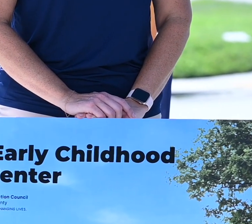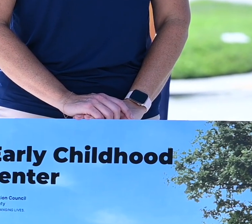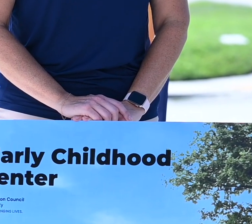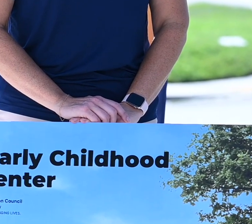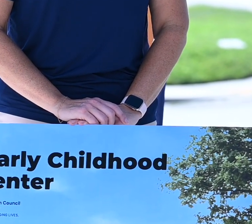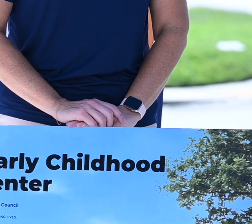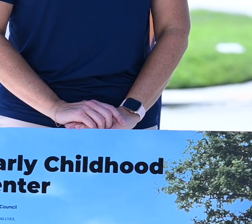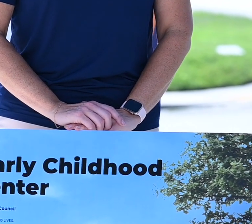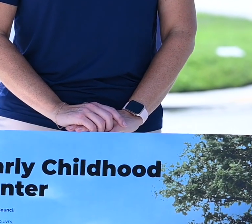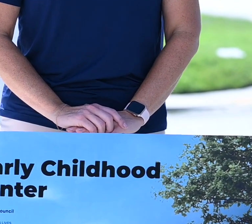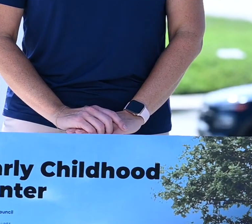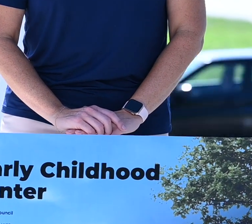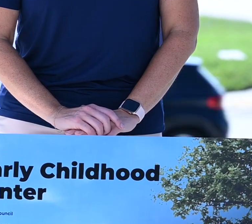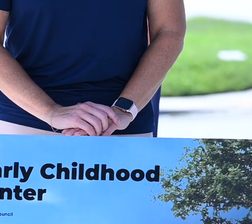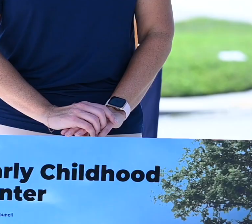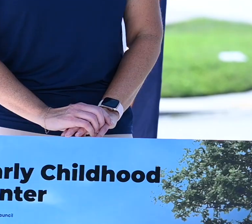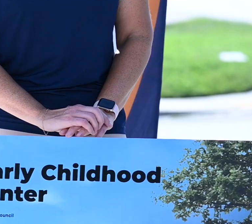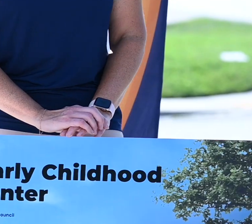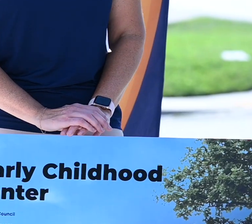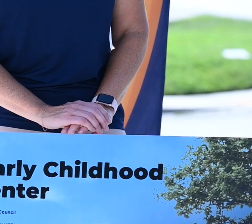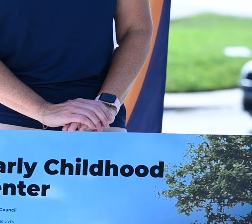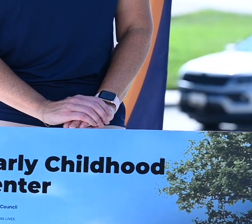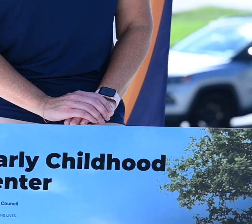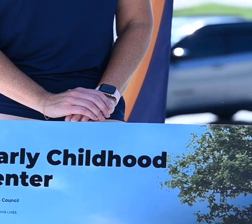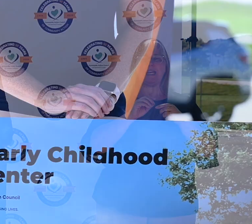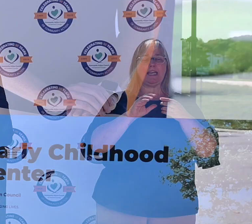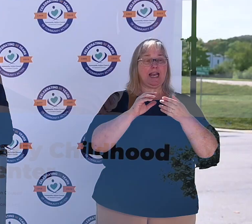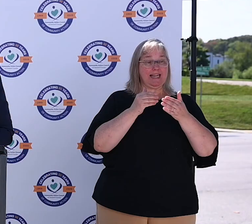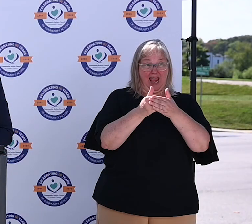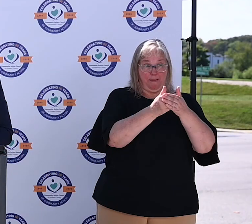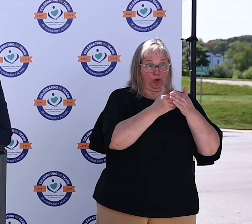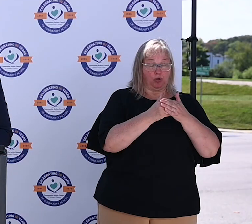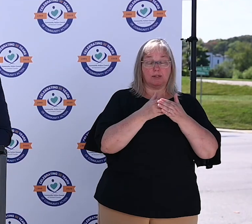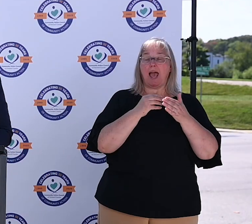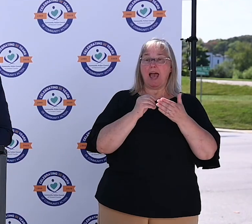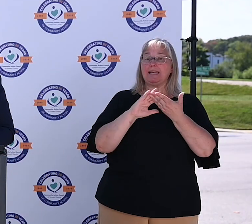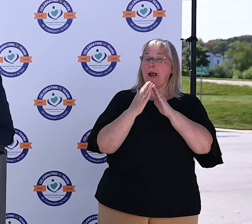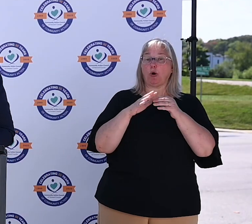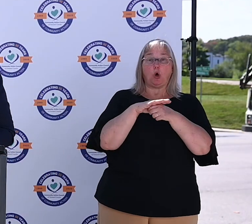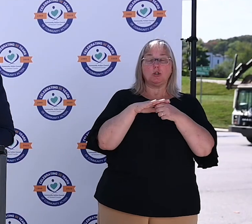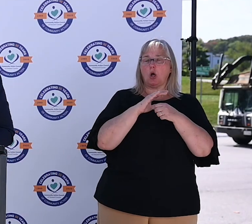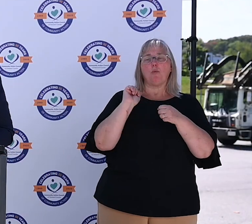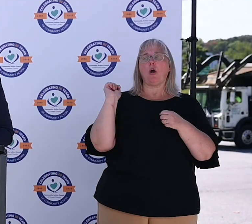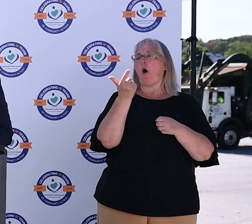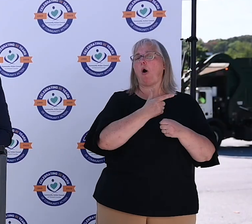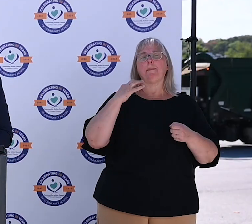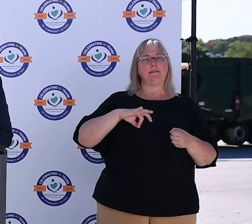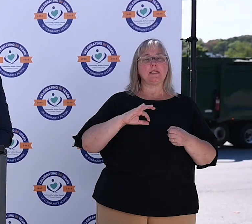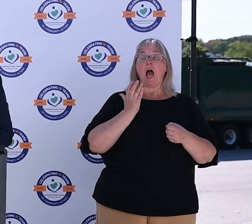belonging. When we invest in our neighbors and our neighborhoods, we all benefit. Our schools